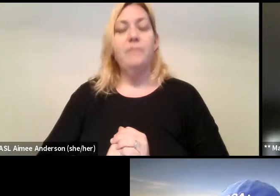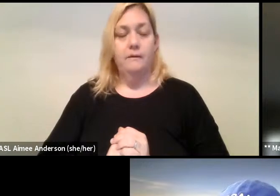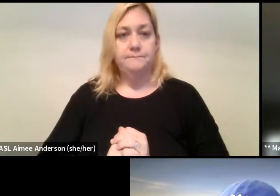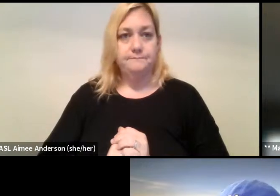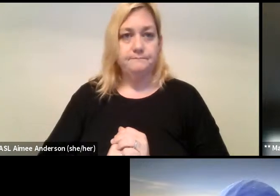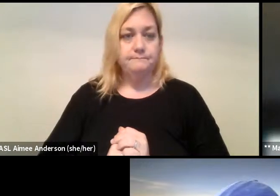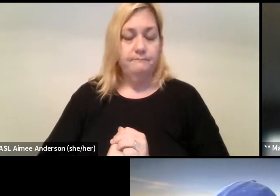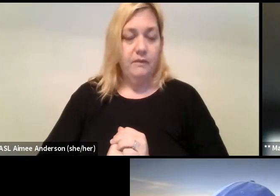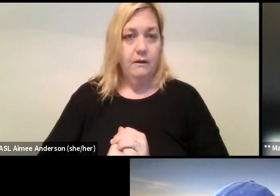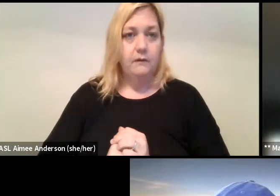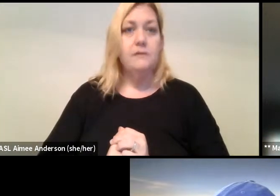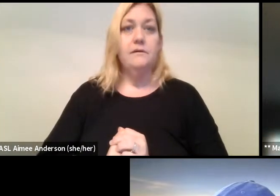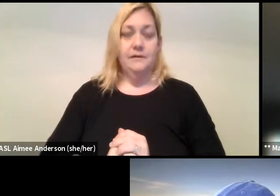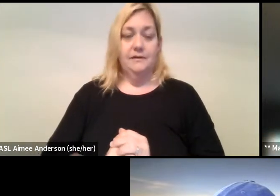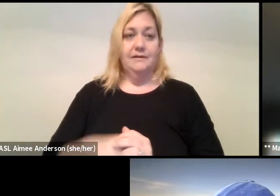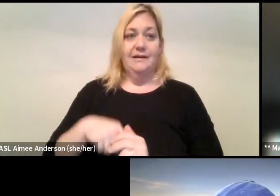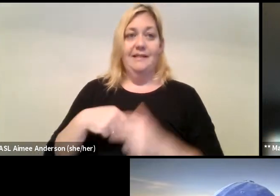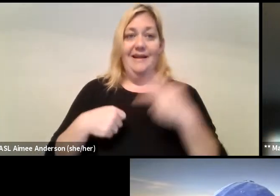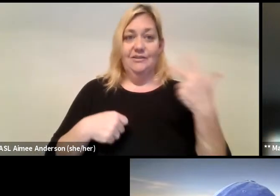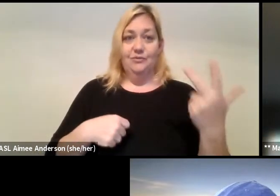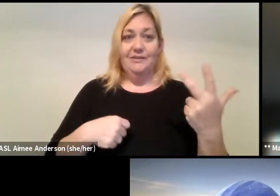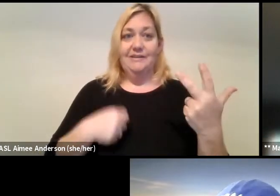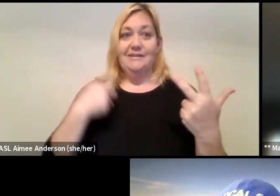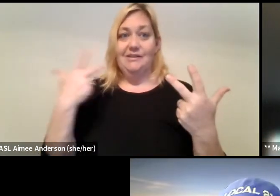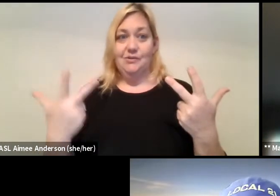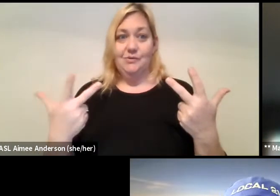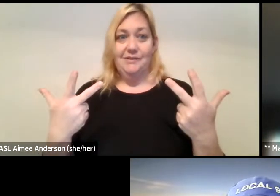okay, that's 3 for and 3 against.